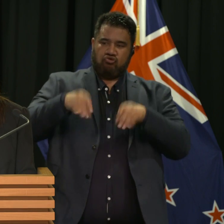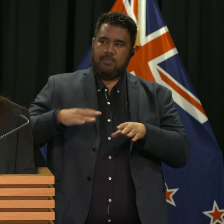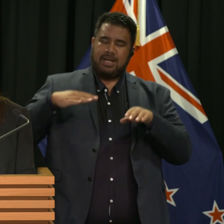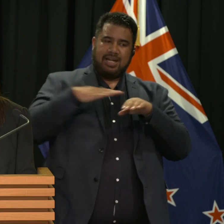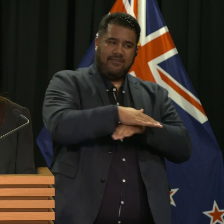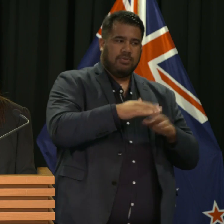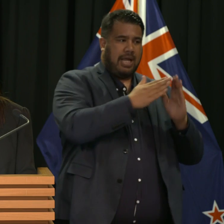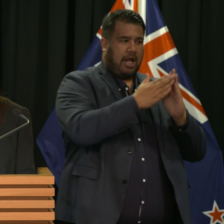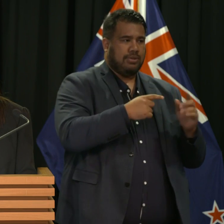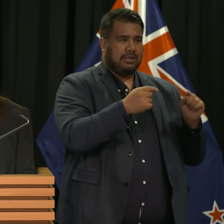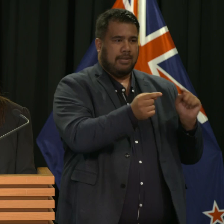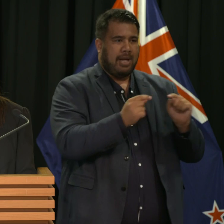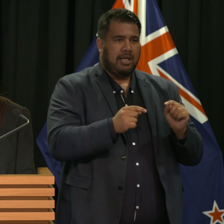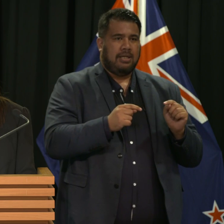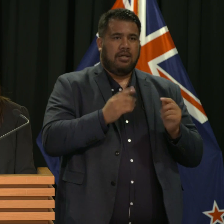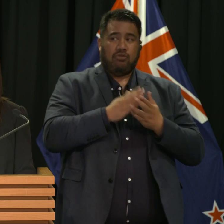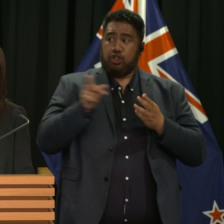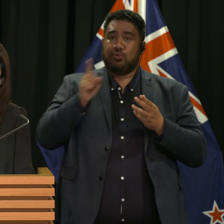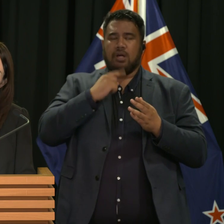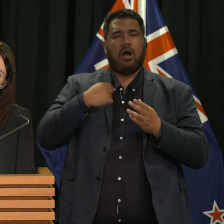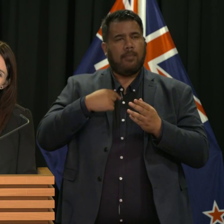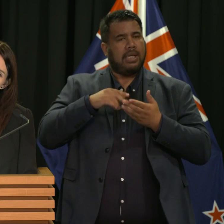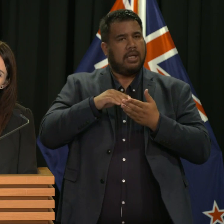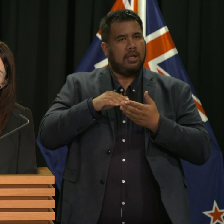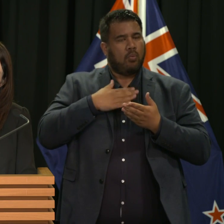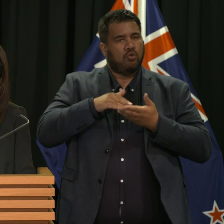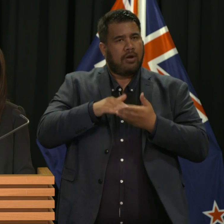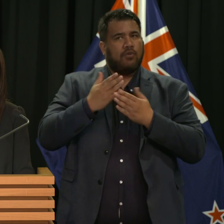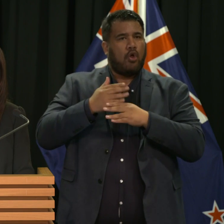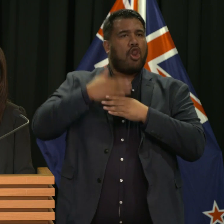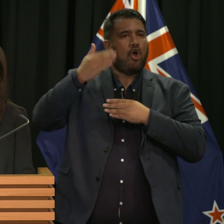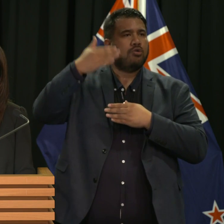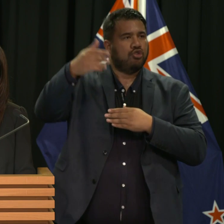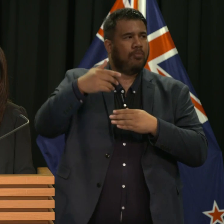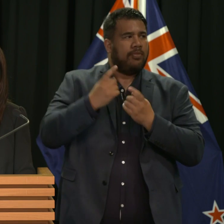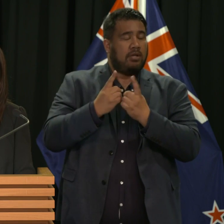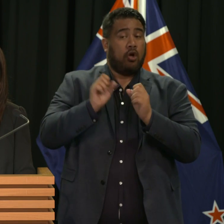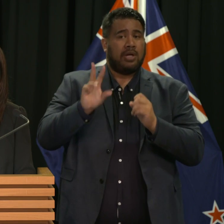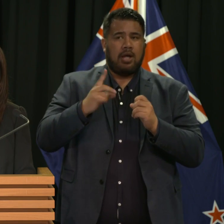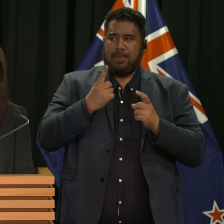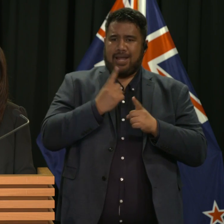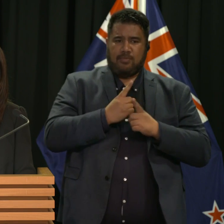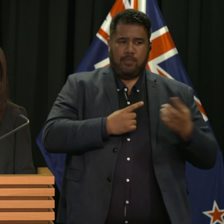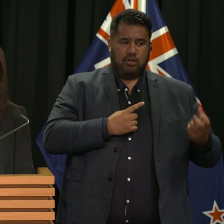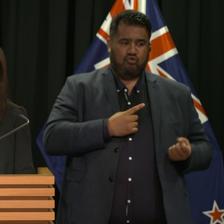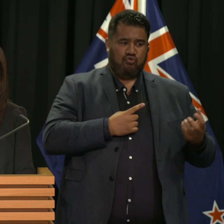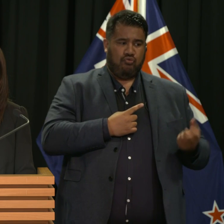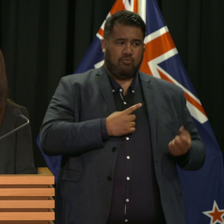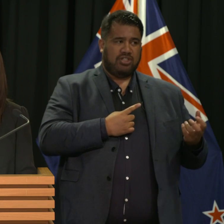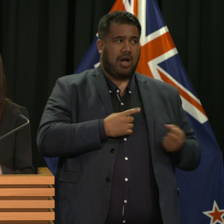your views that you're here to tackle the long-term issues, do you still think now that the current superannuation settings are